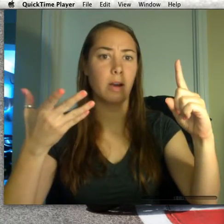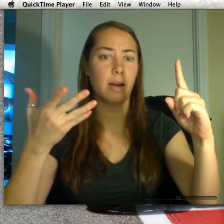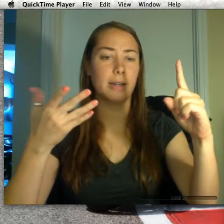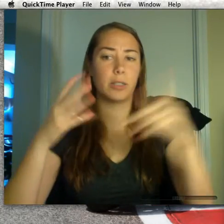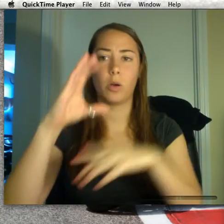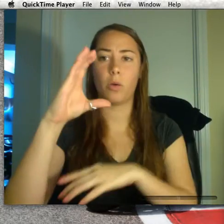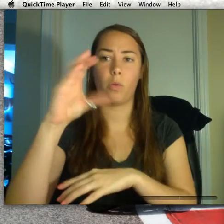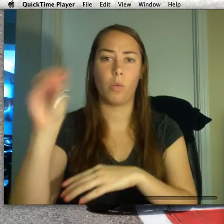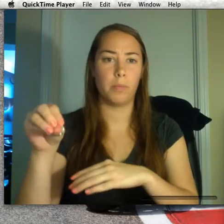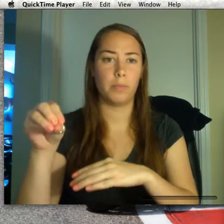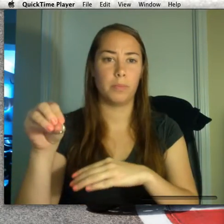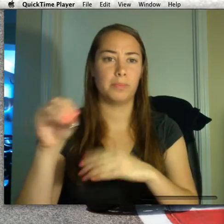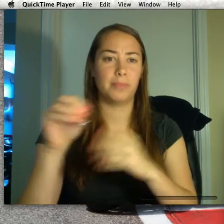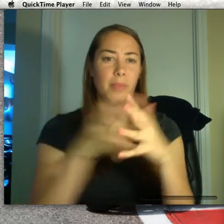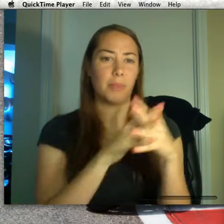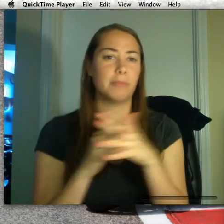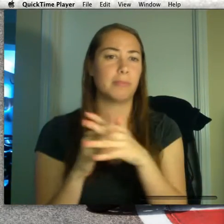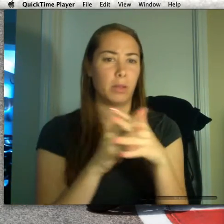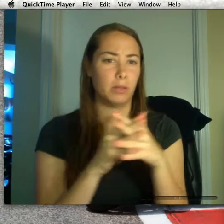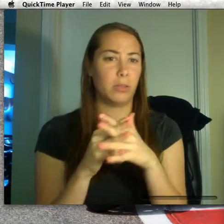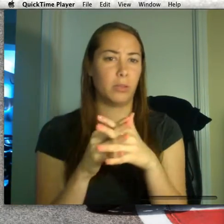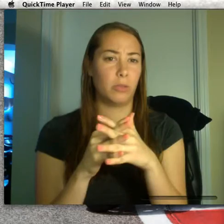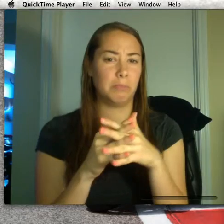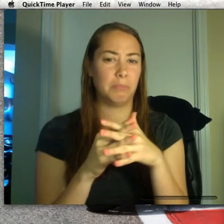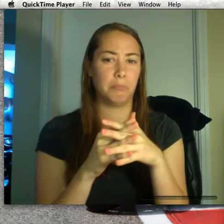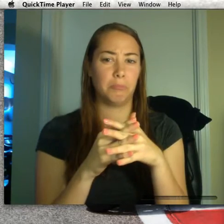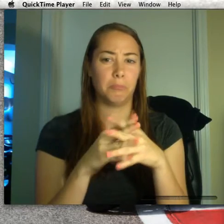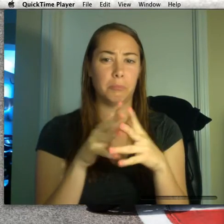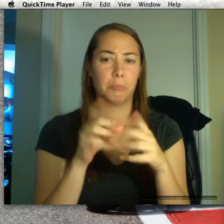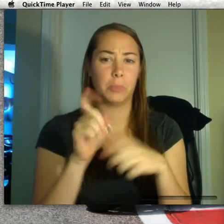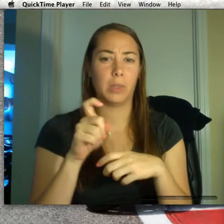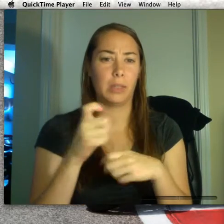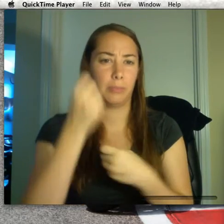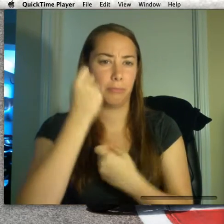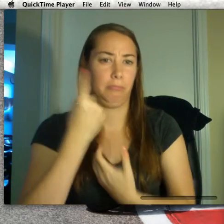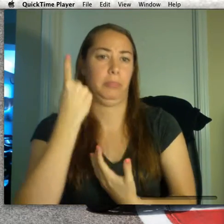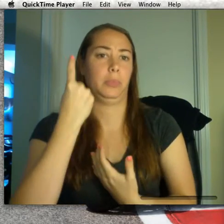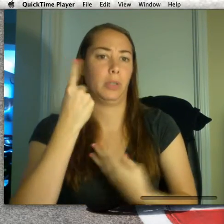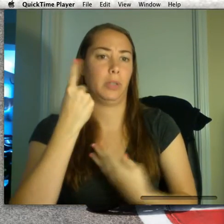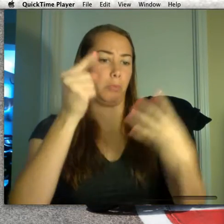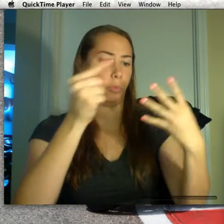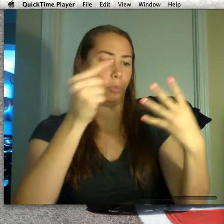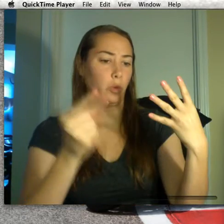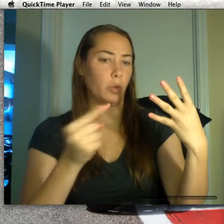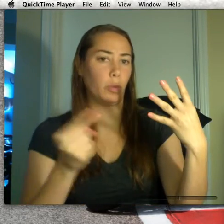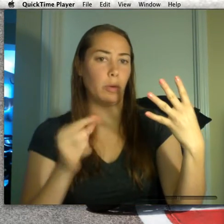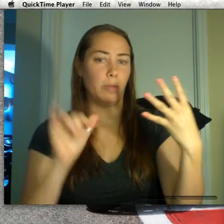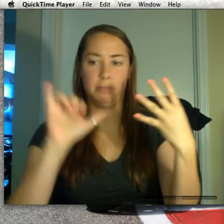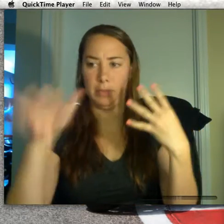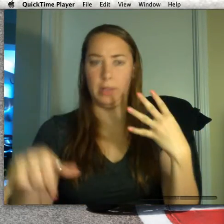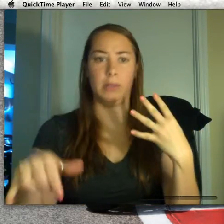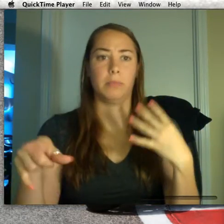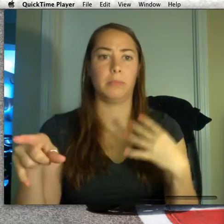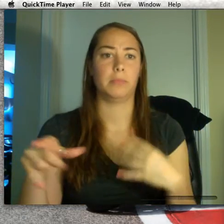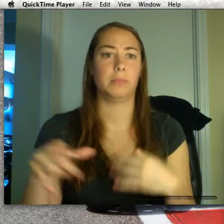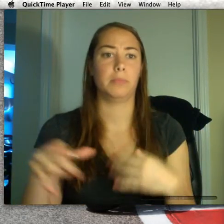gather today to address the American dream, the